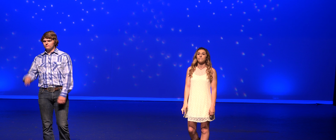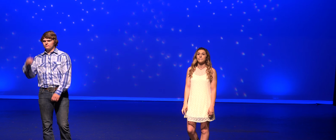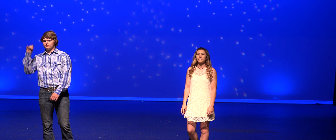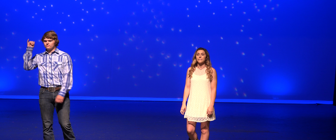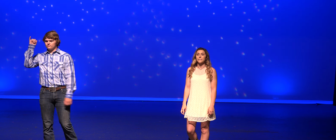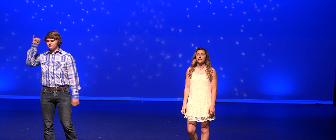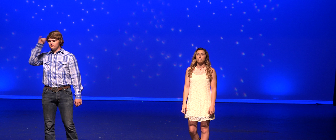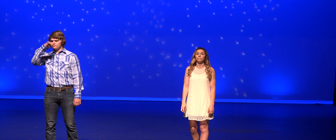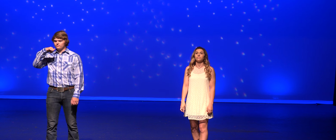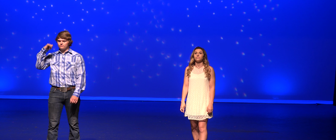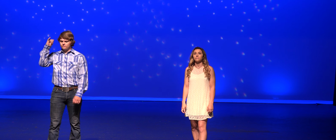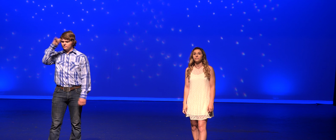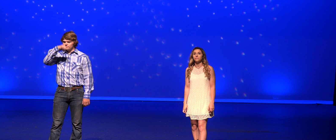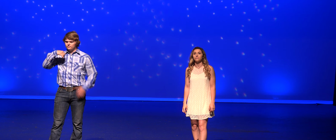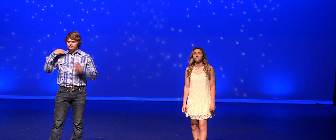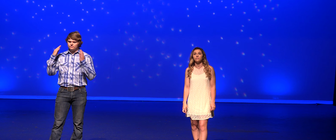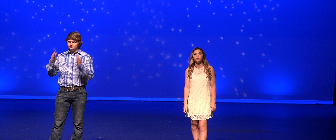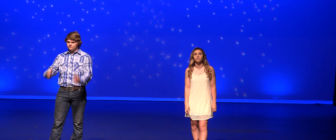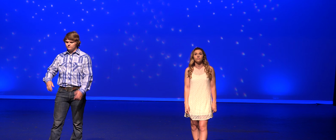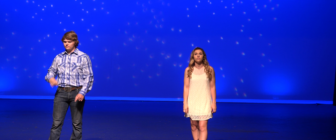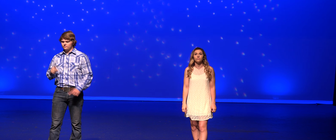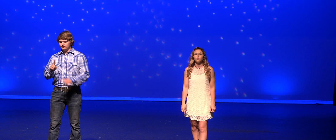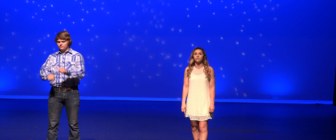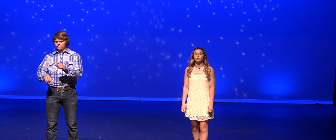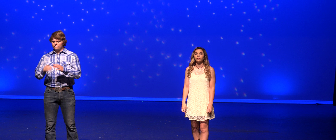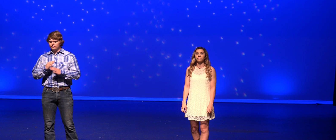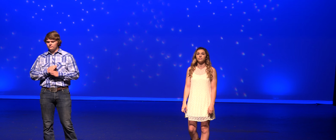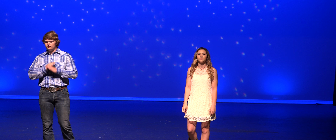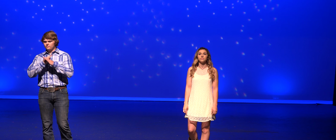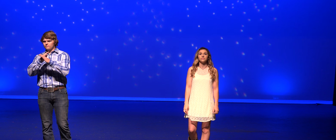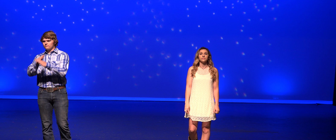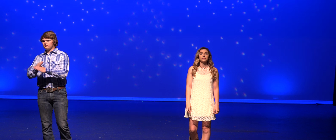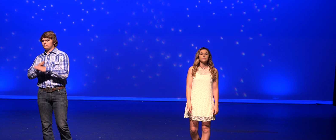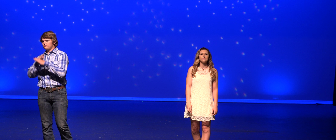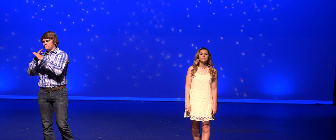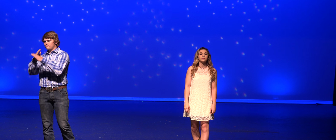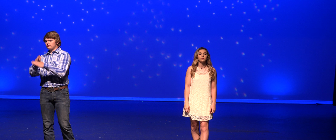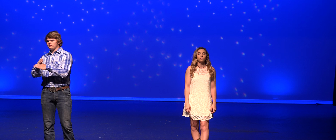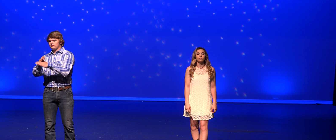For a crazy fool who couldn't help himself